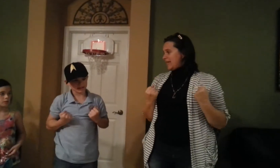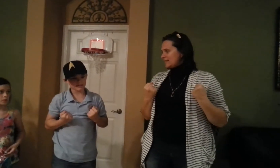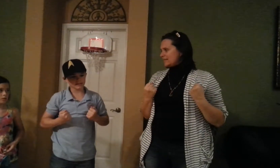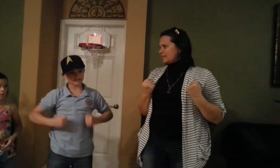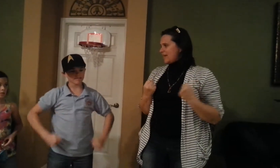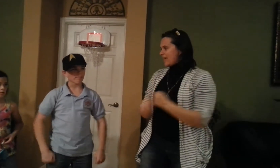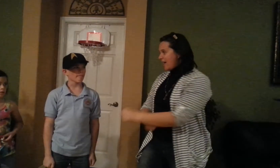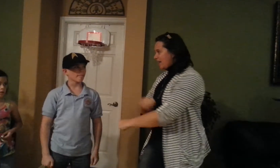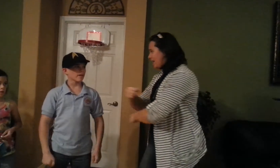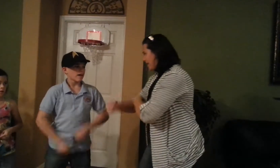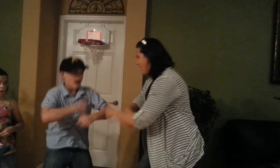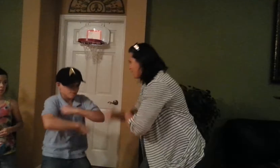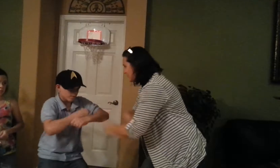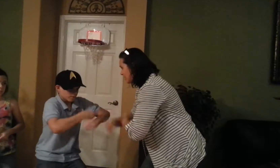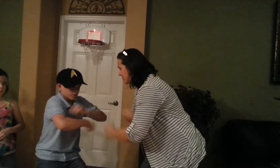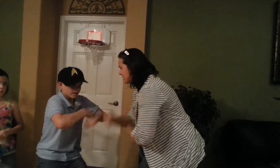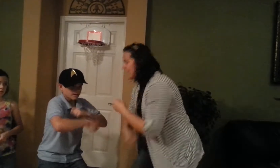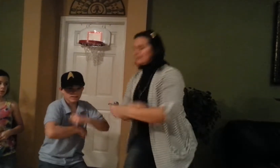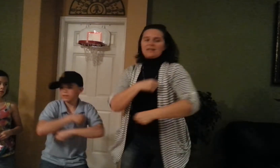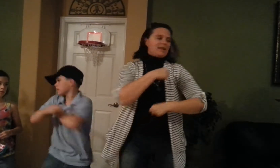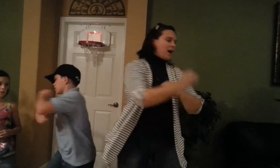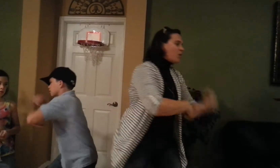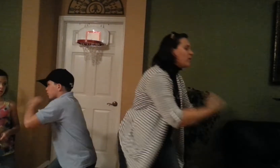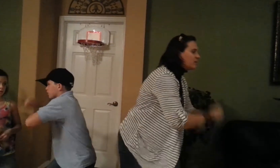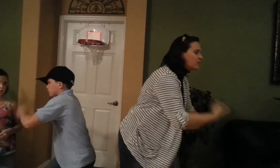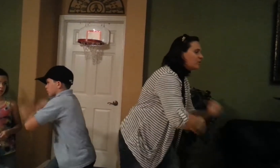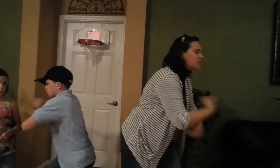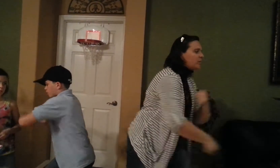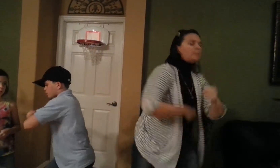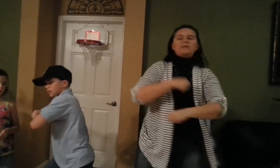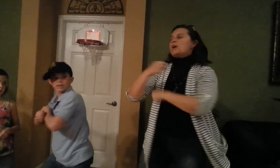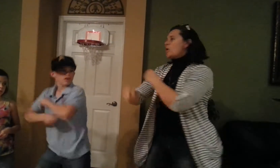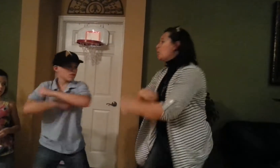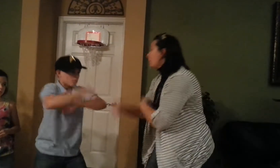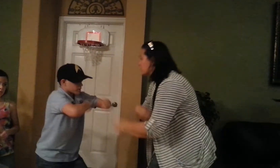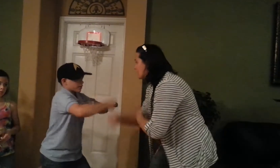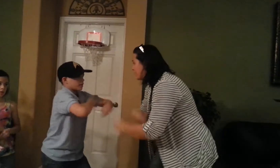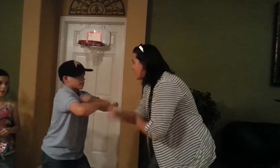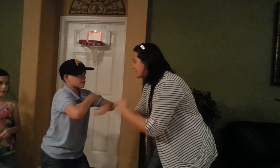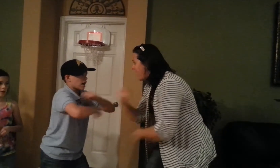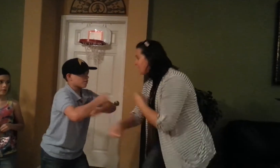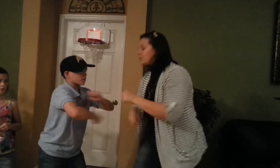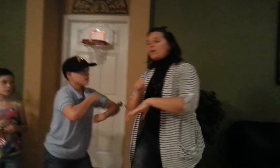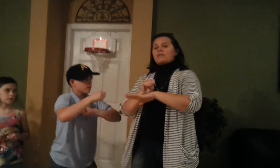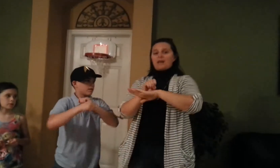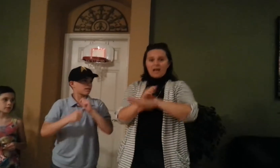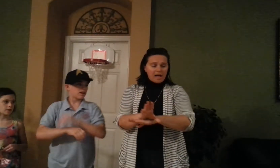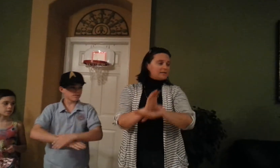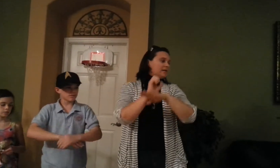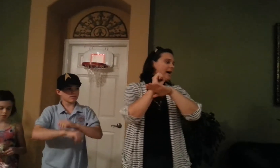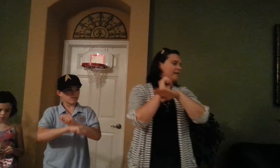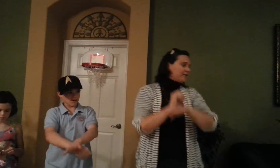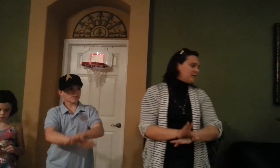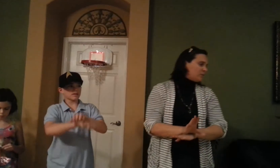inheritance, having been predestined according to his purpose, who works all things after the counsel of his